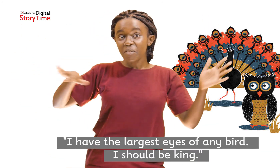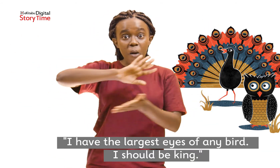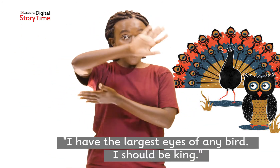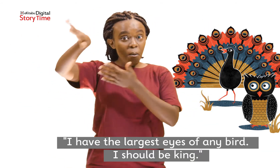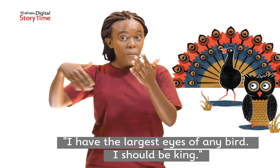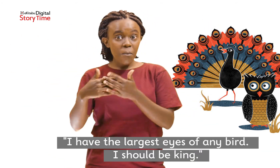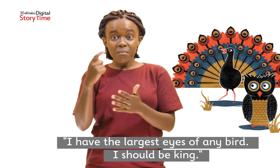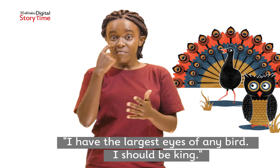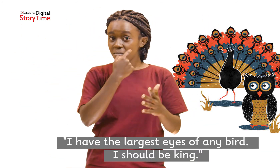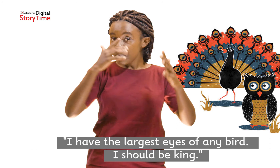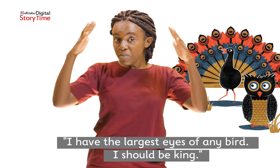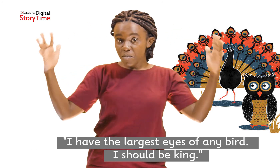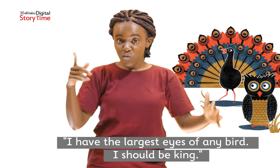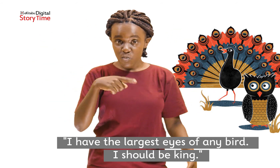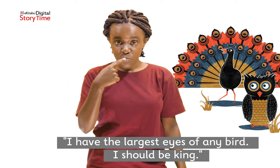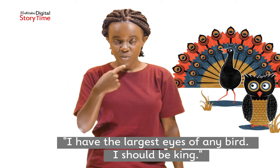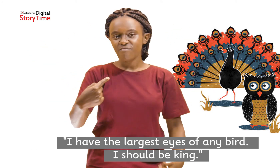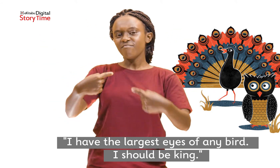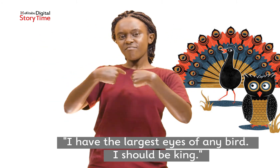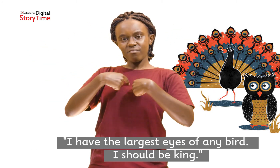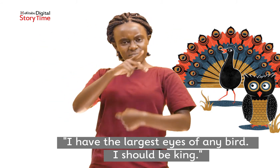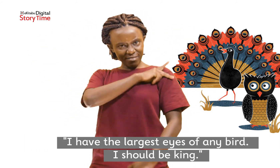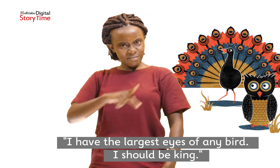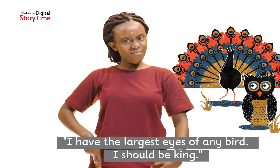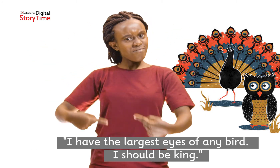I have the largest eyes of any bird. I should be the king.